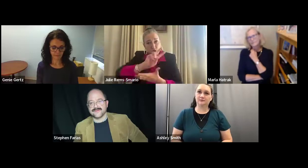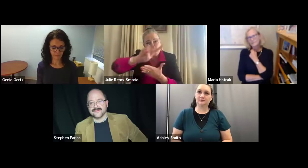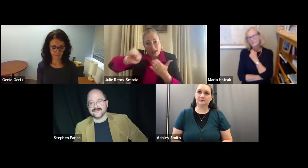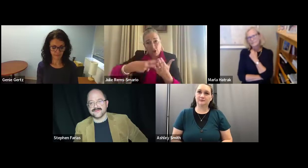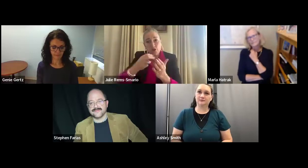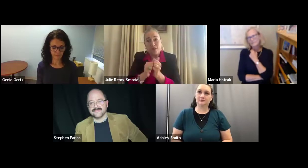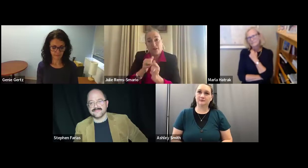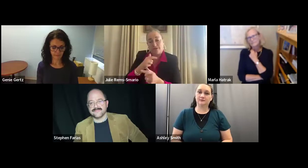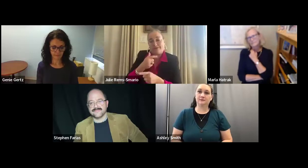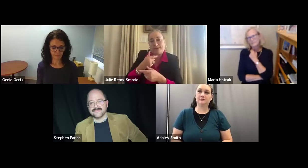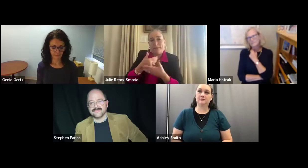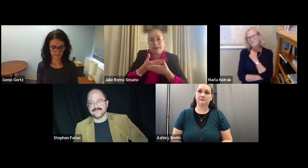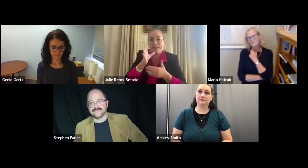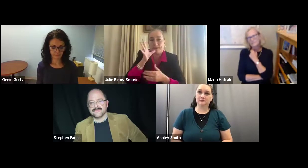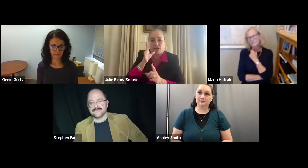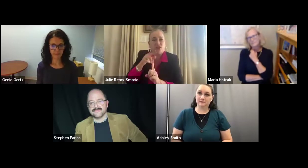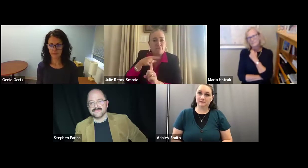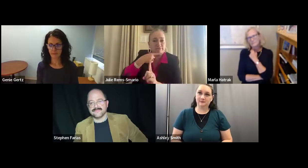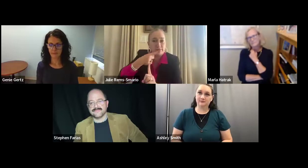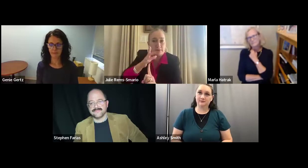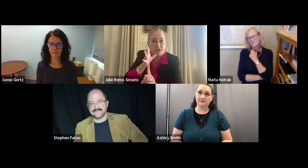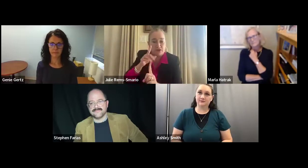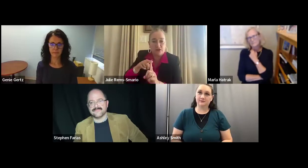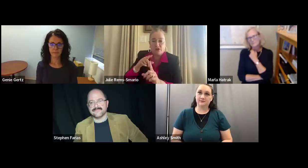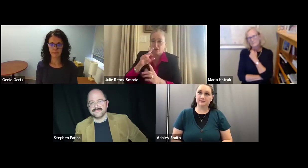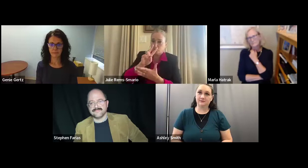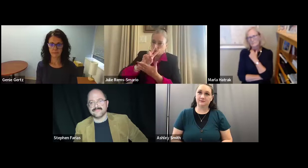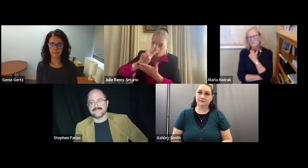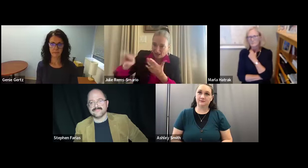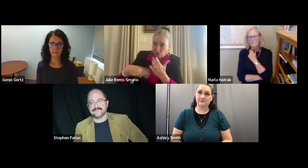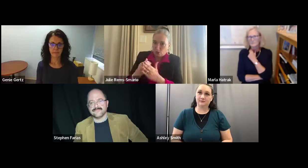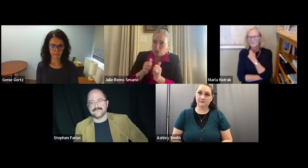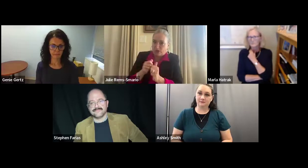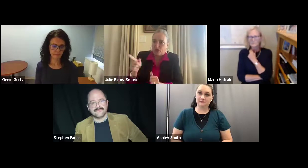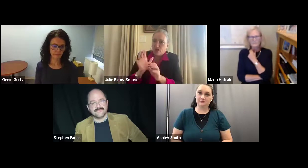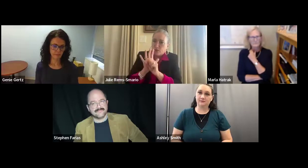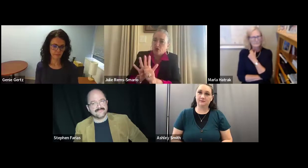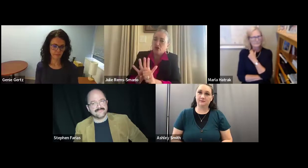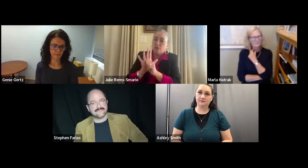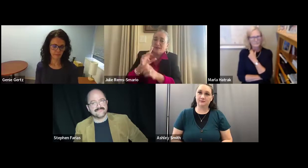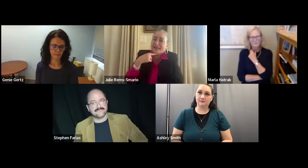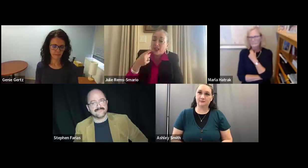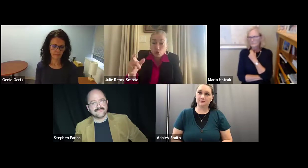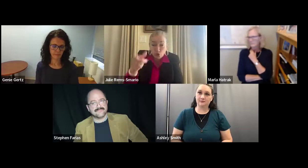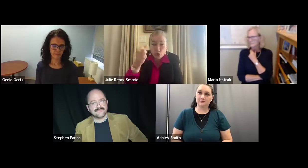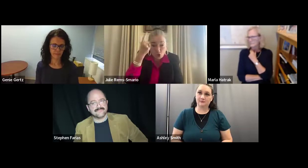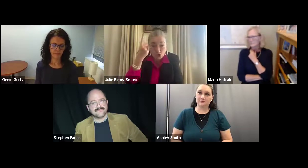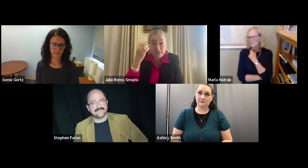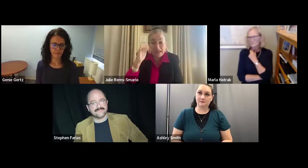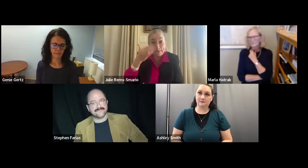mentioned, my granddaughter at the very beginning, her mother can hear, but it was 2 hours that I was with her while she was in